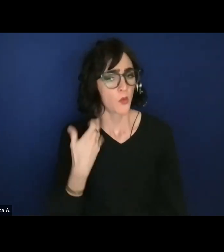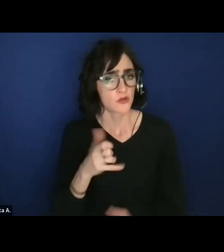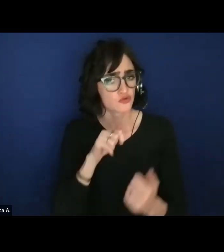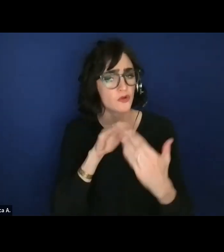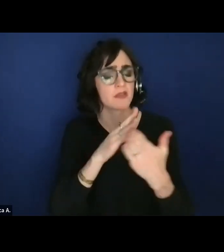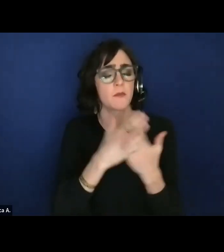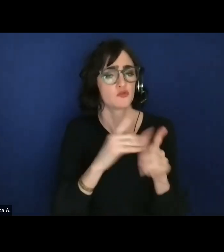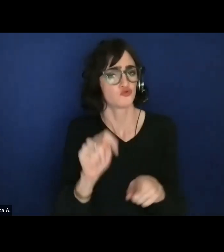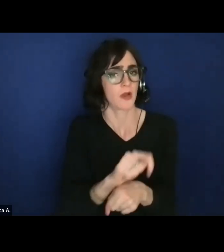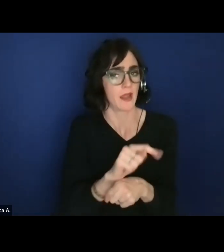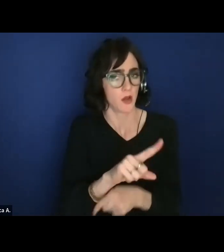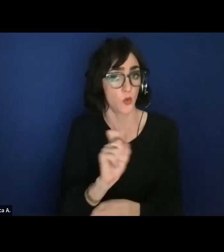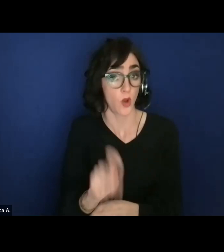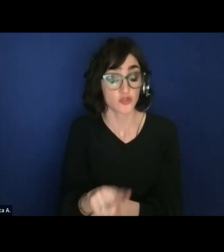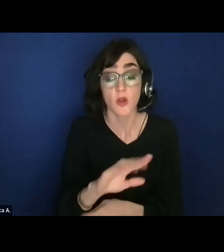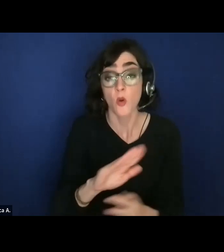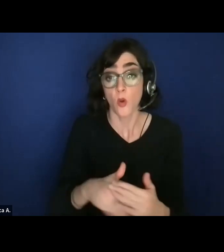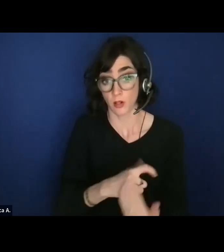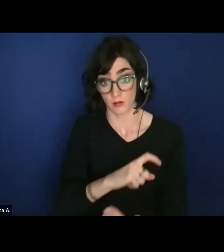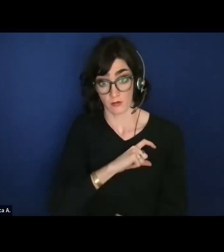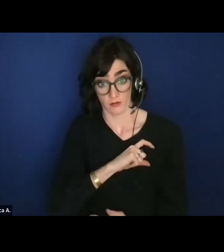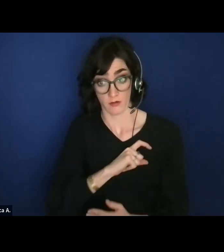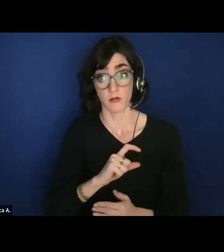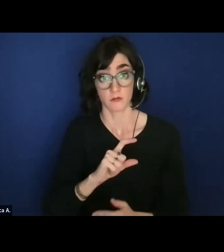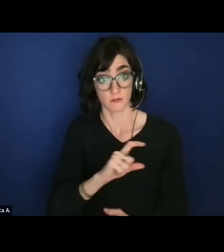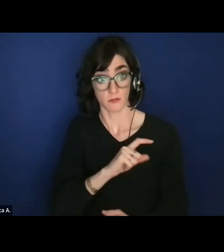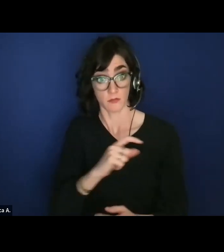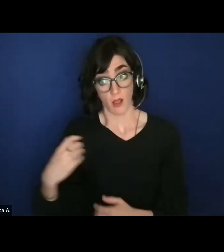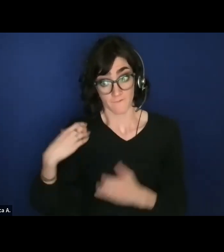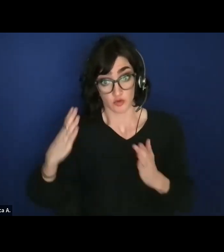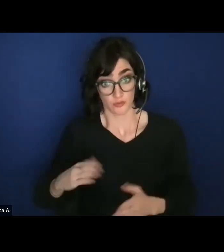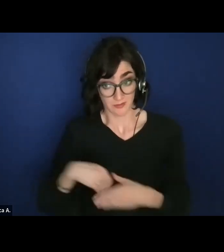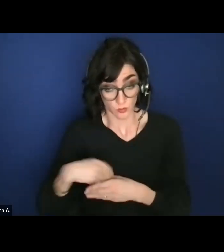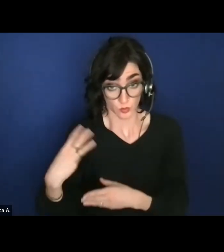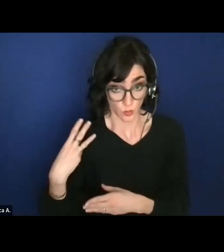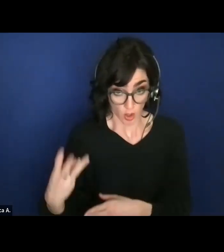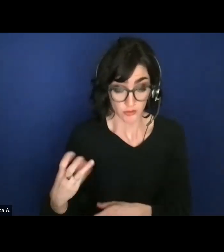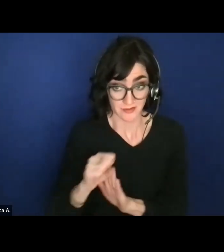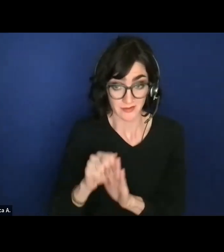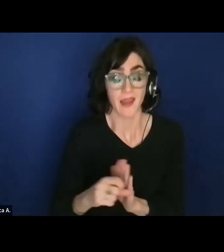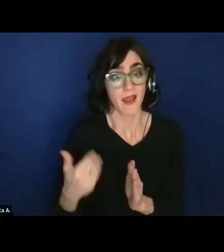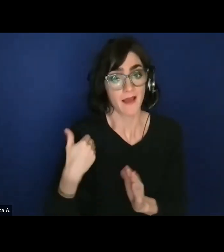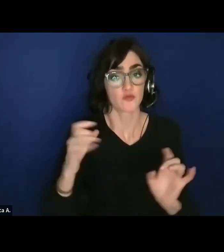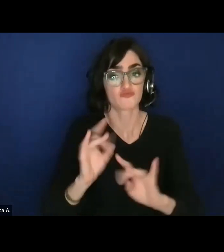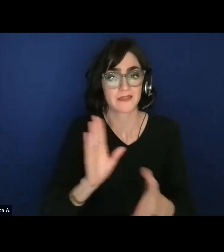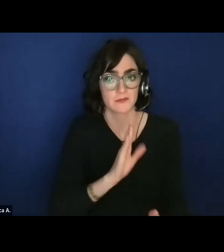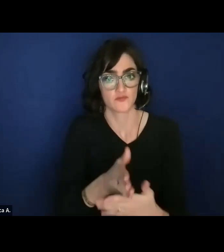law enforcement officers in the state of Washington do receive crisis intervention training every year. And the new standard